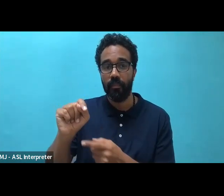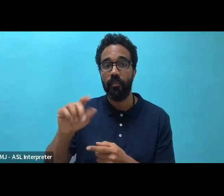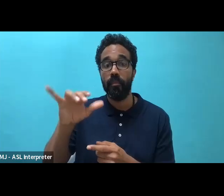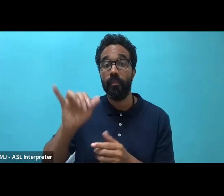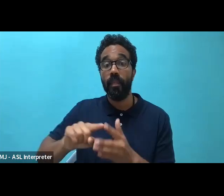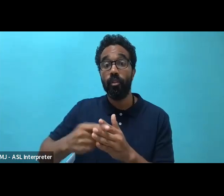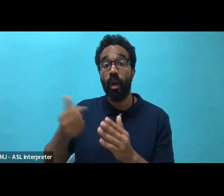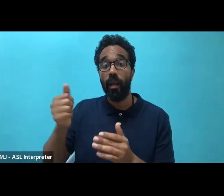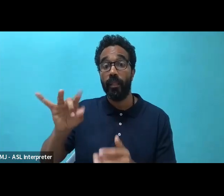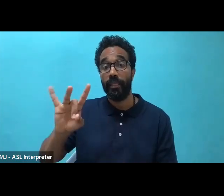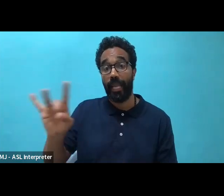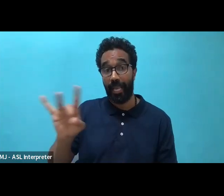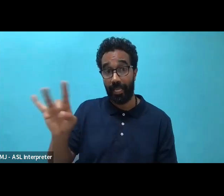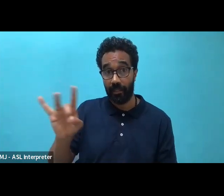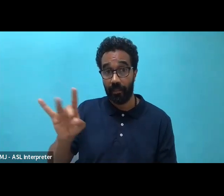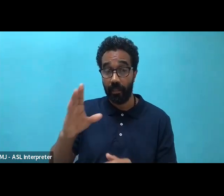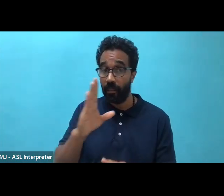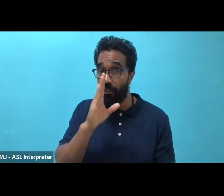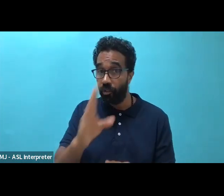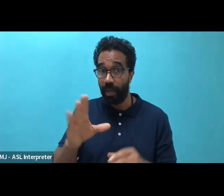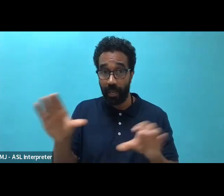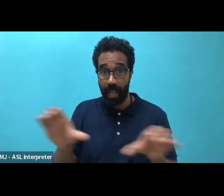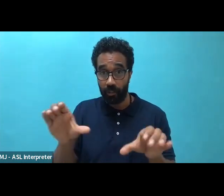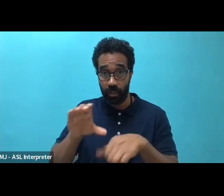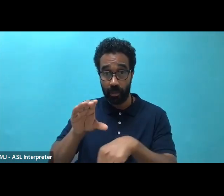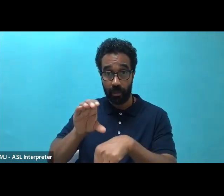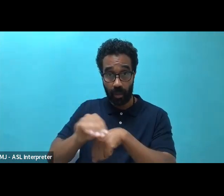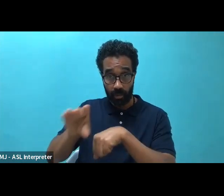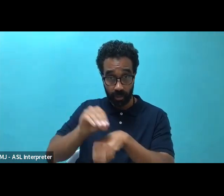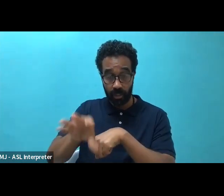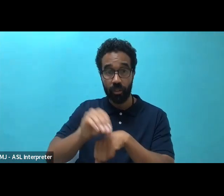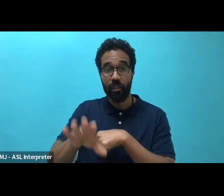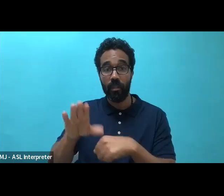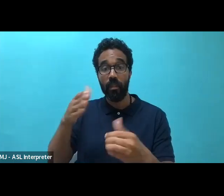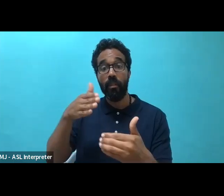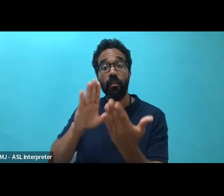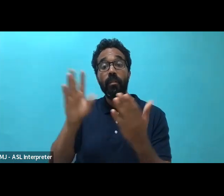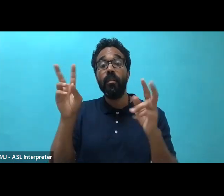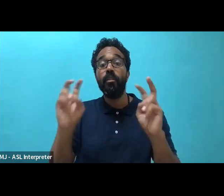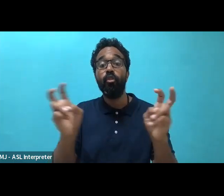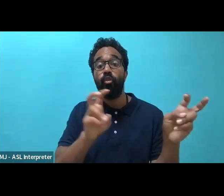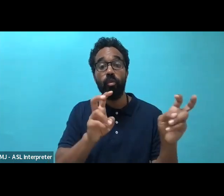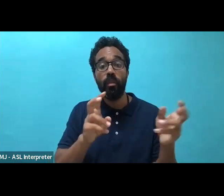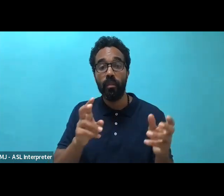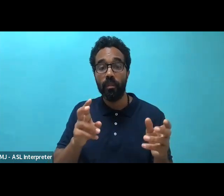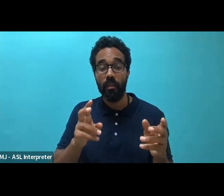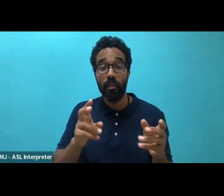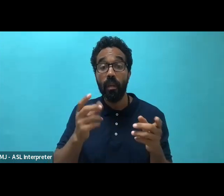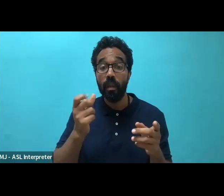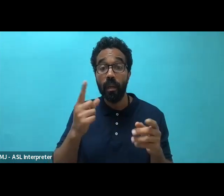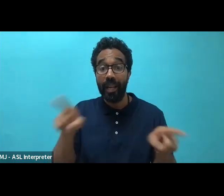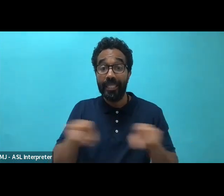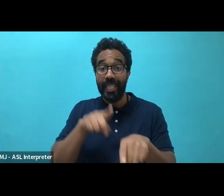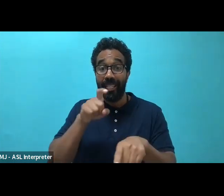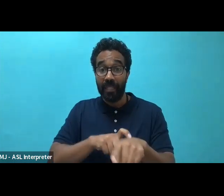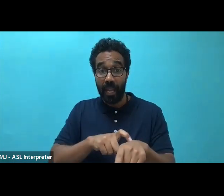1980s with its direct action confrontation, it was confronting an issue, but it was shattering the stereotype of